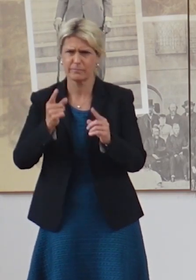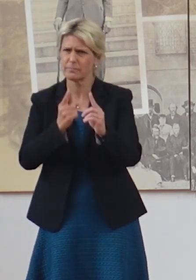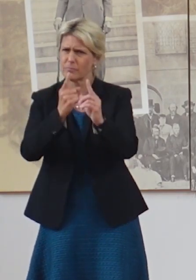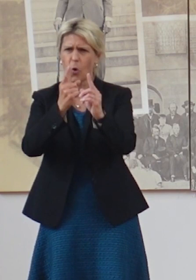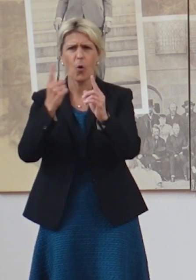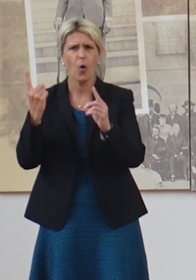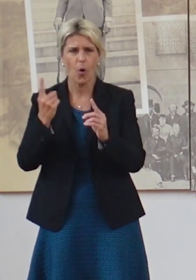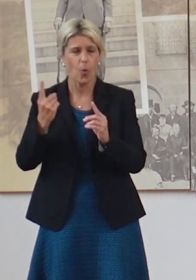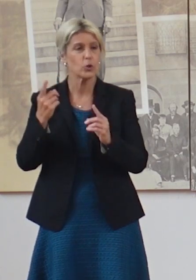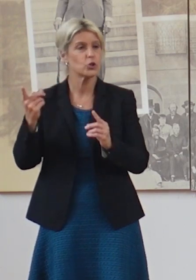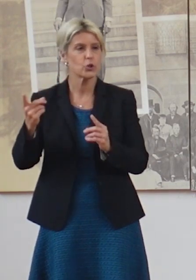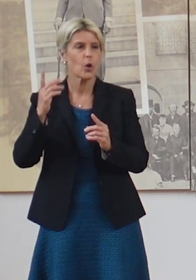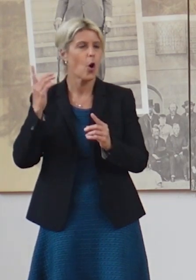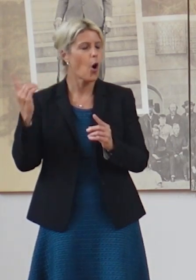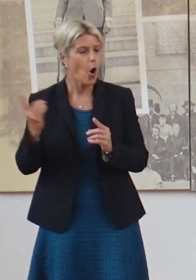incredible,